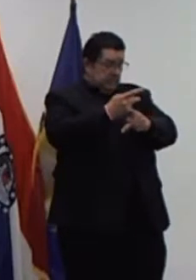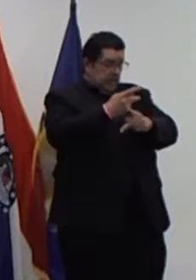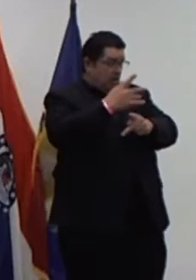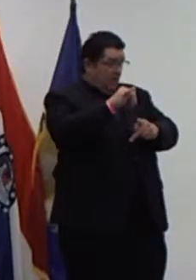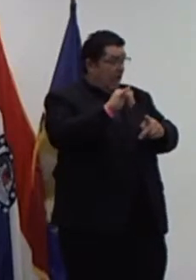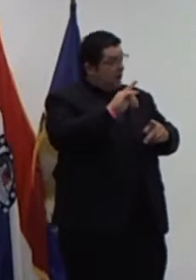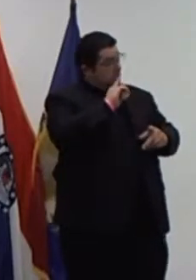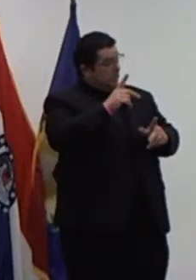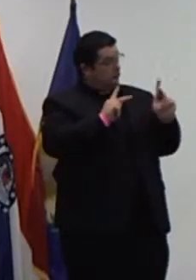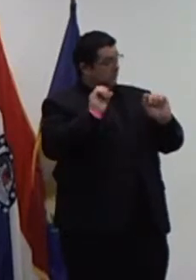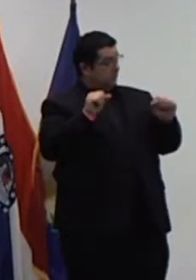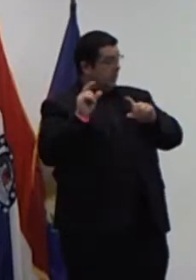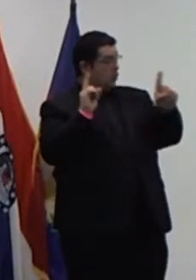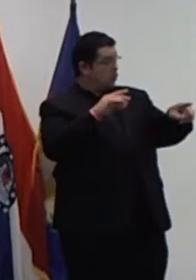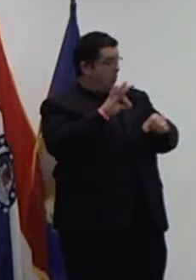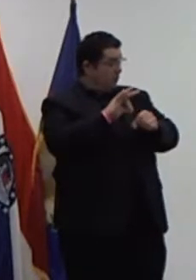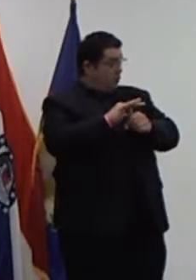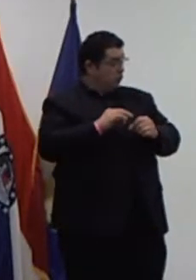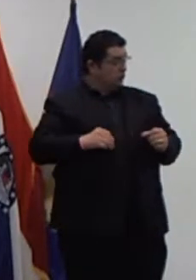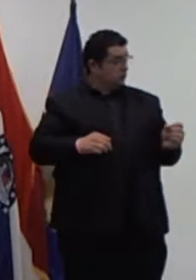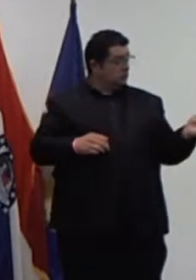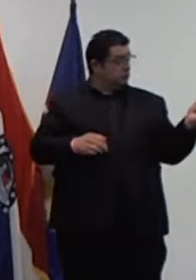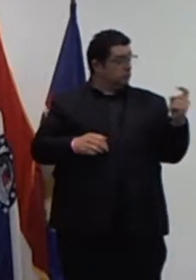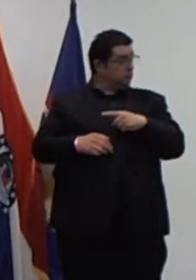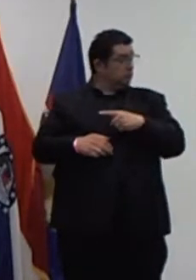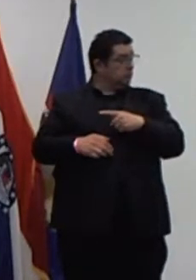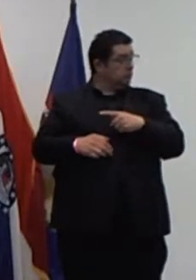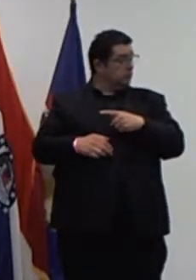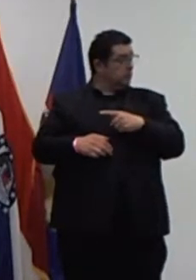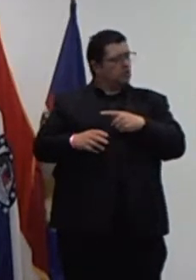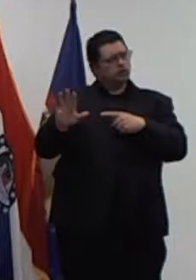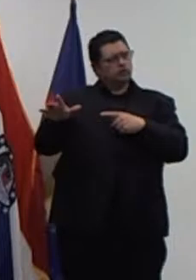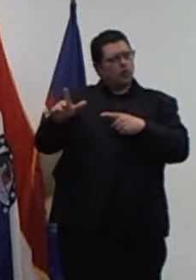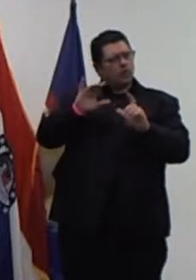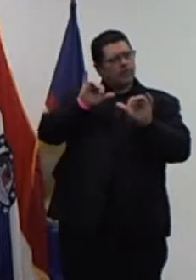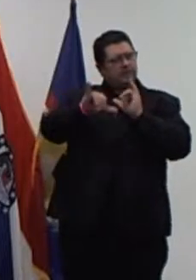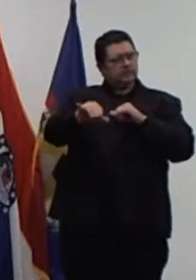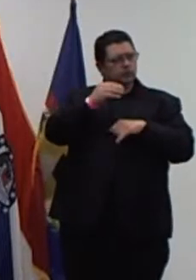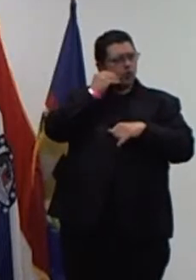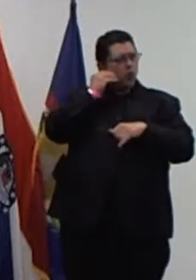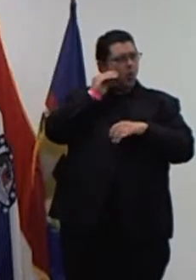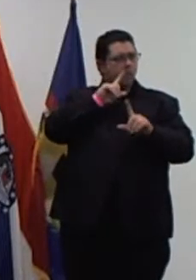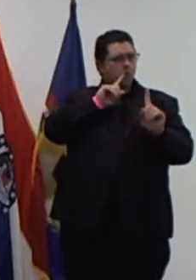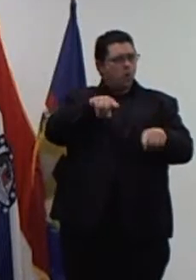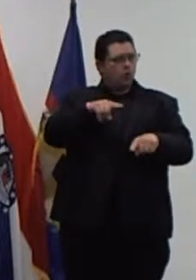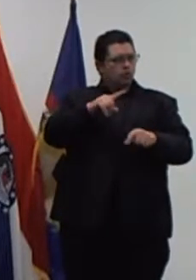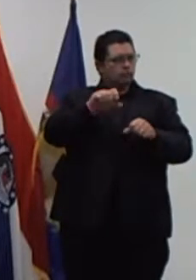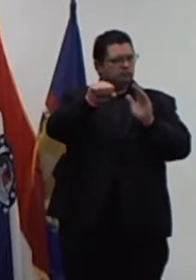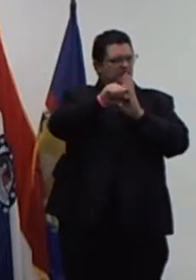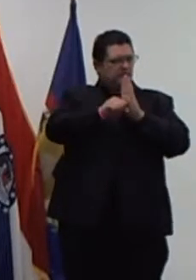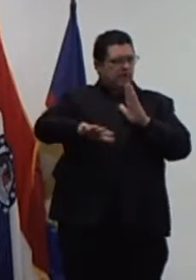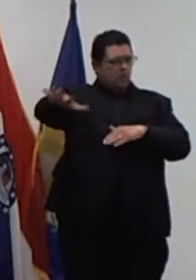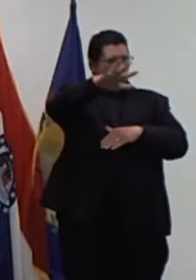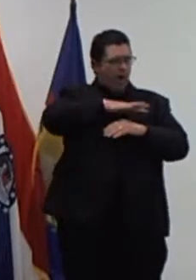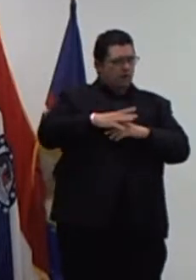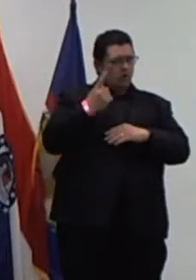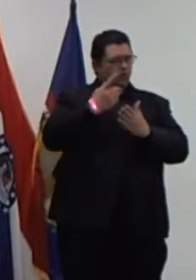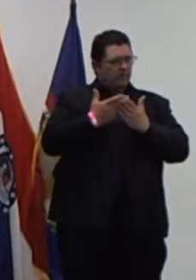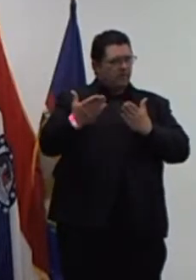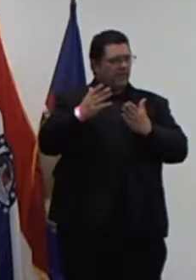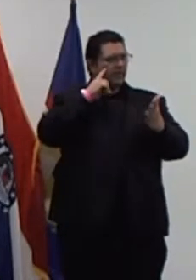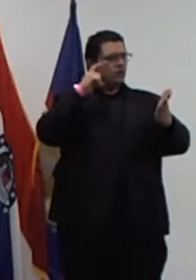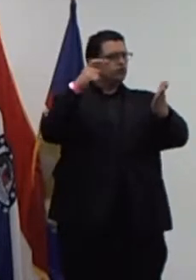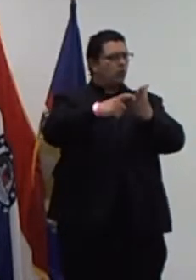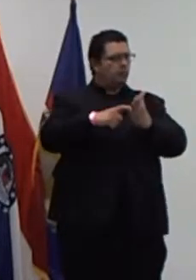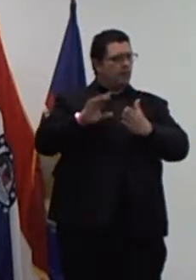vote. Going back to the stay-at-home order for the statewide, one of the things that is notable about yours